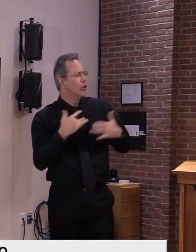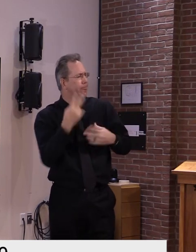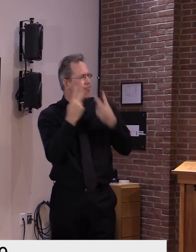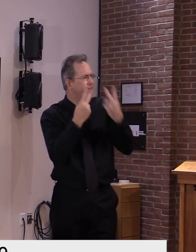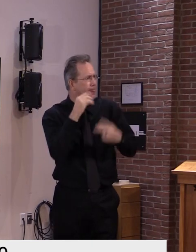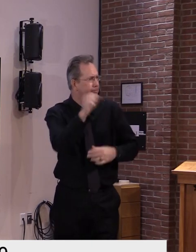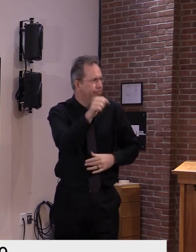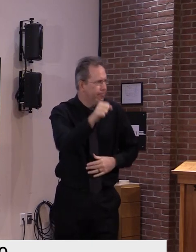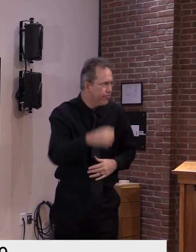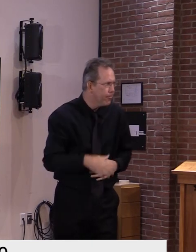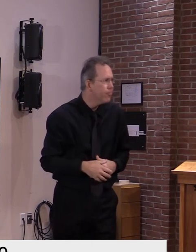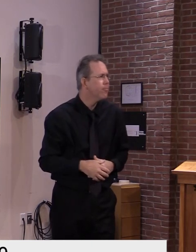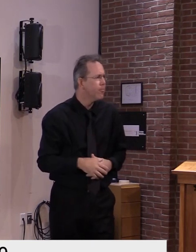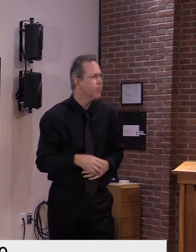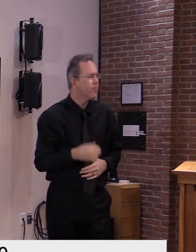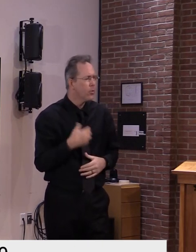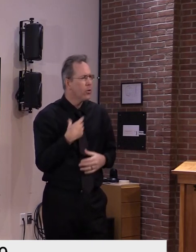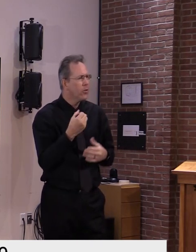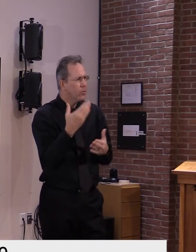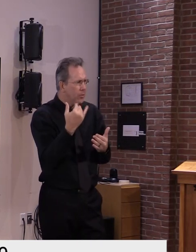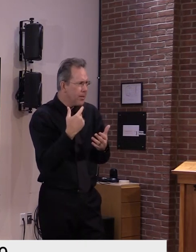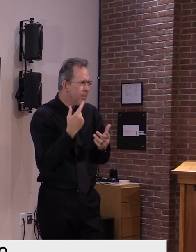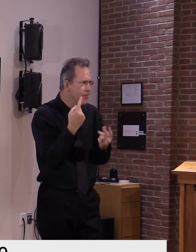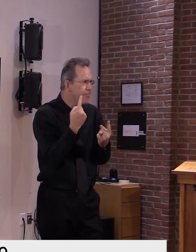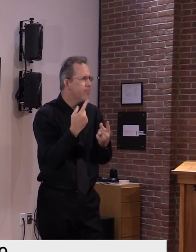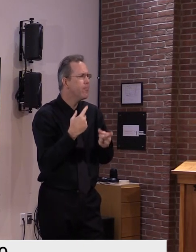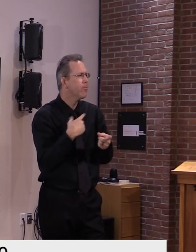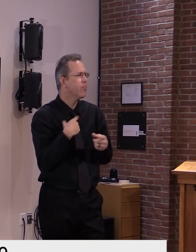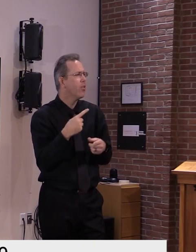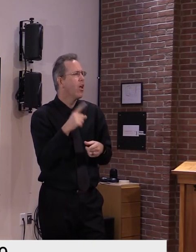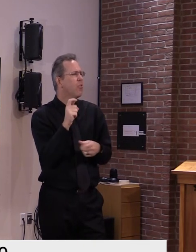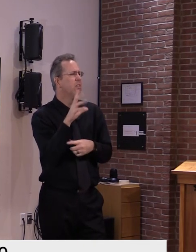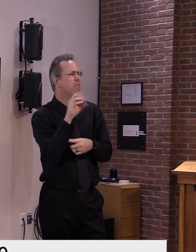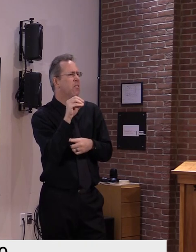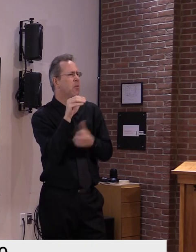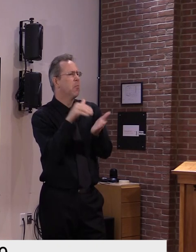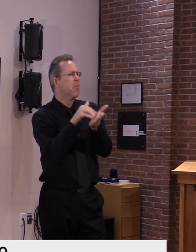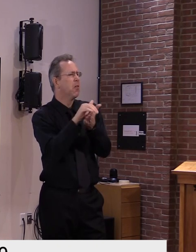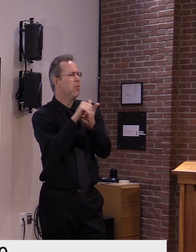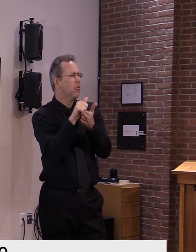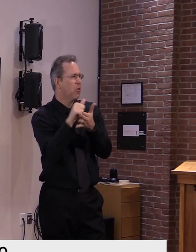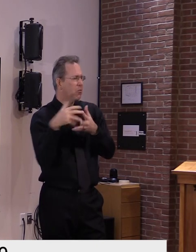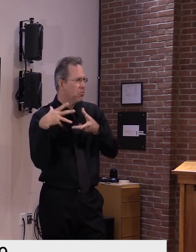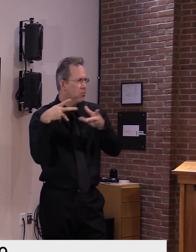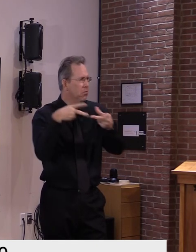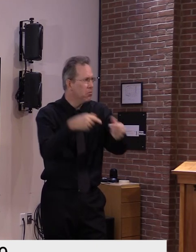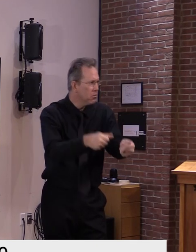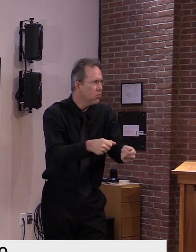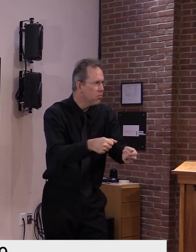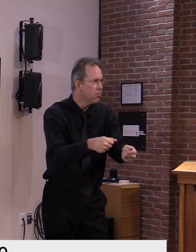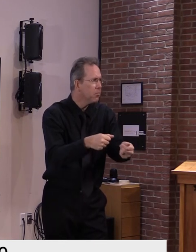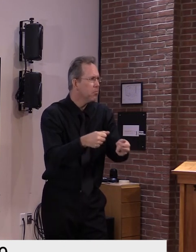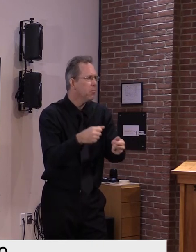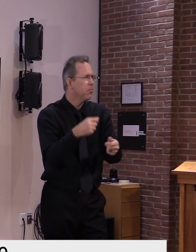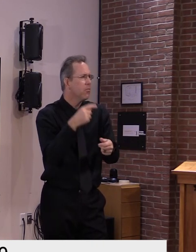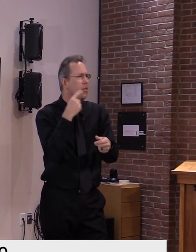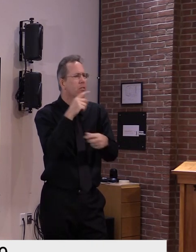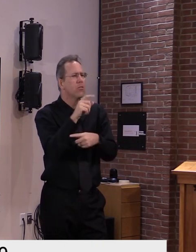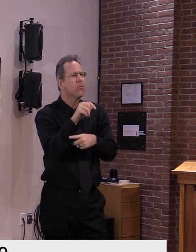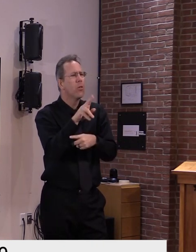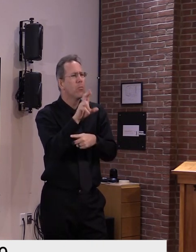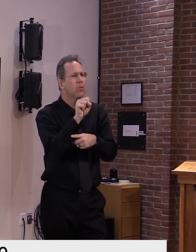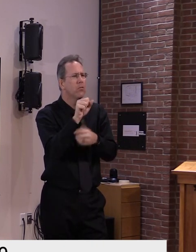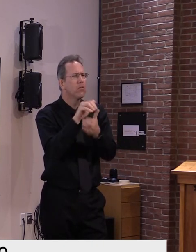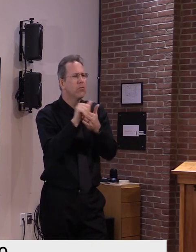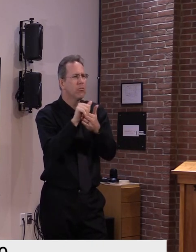committed the $150 million in stimulus money that's going out the door as